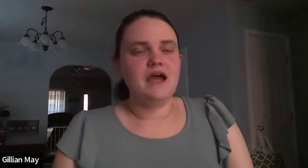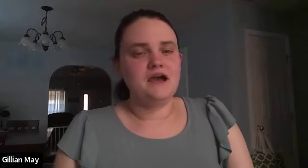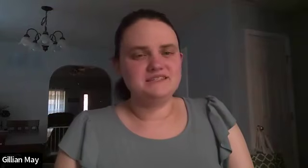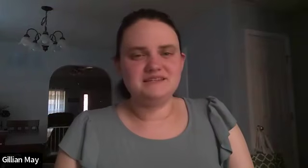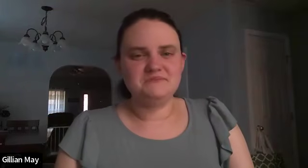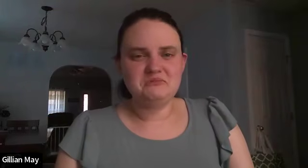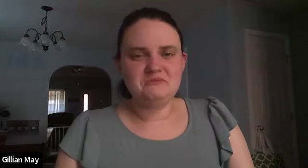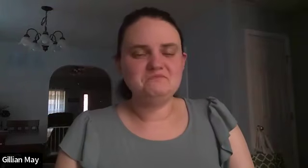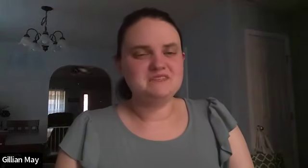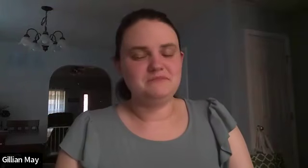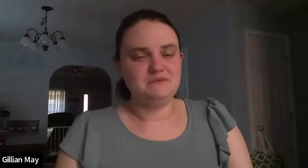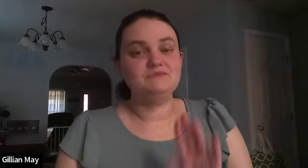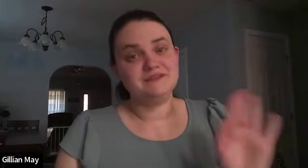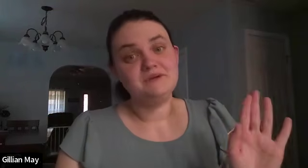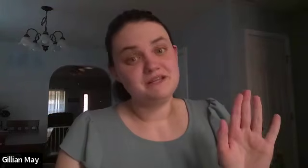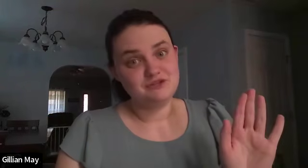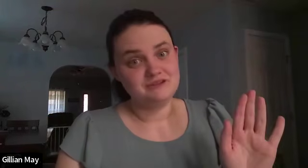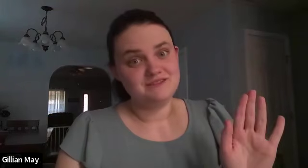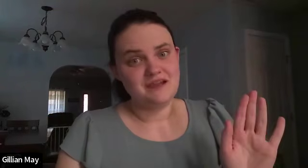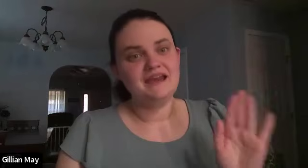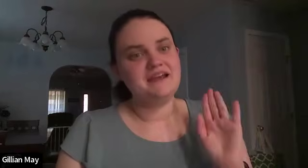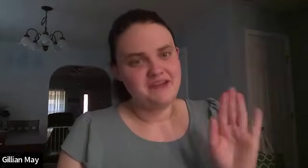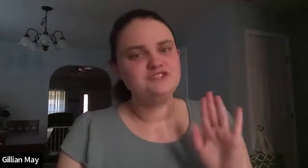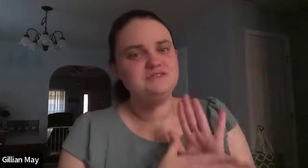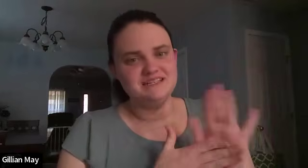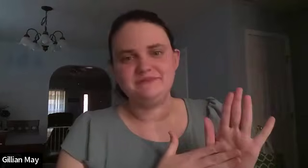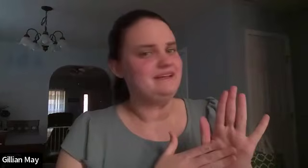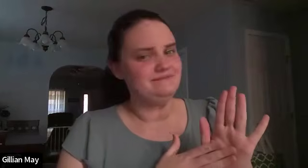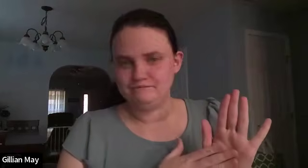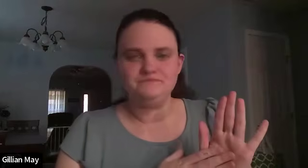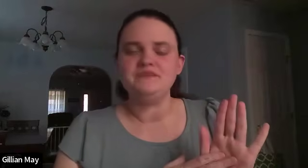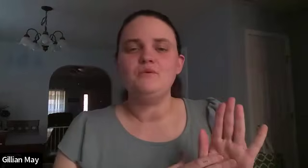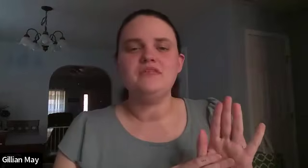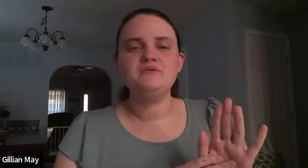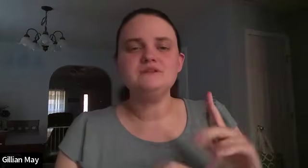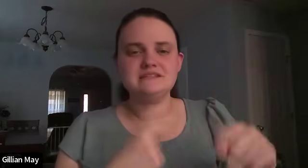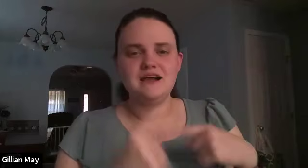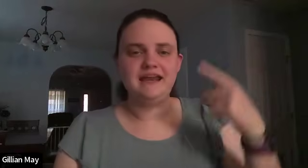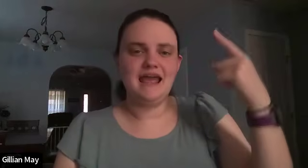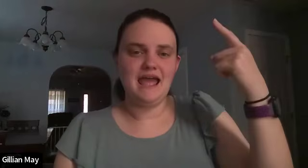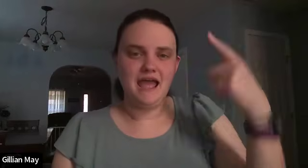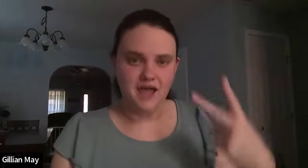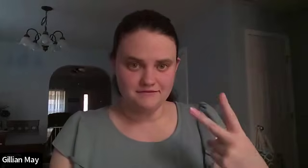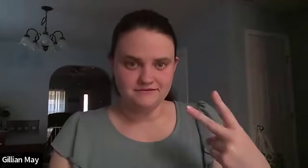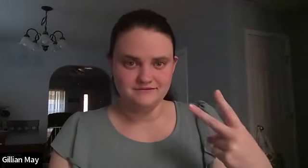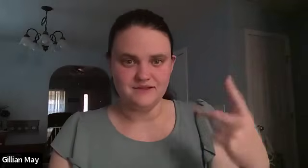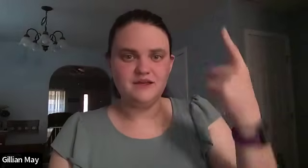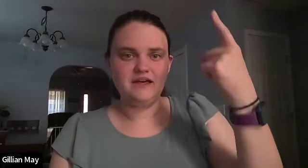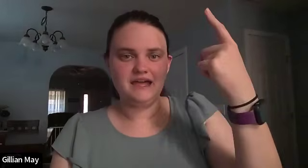I have seen some of my students, okay, and I had to nicely be like, where they will sign half.